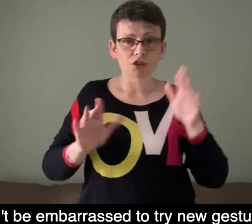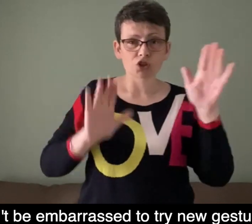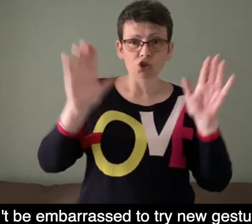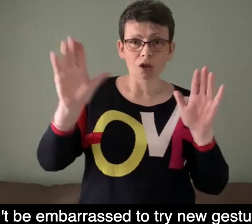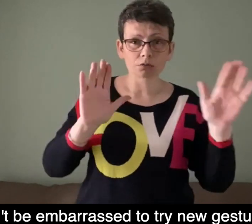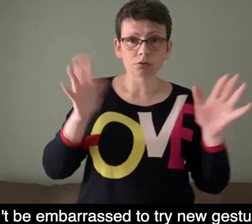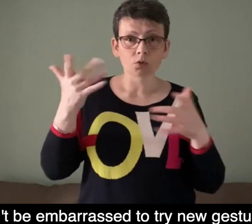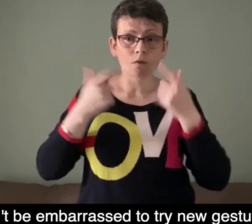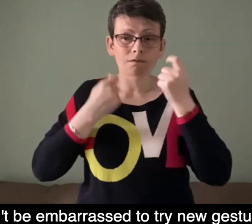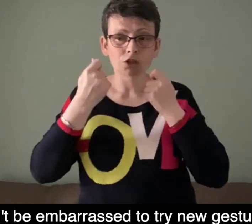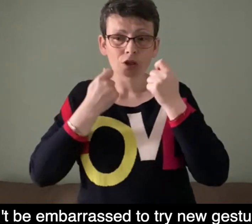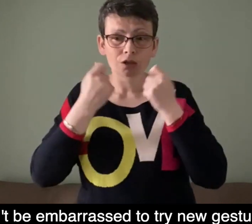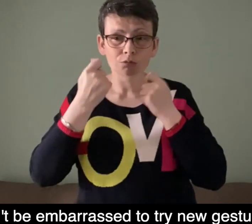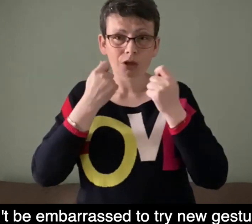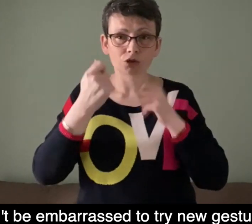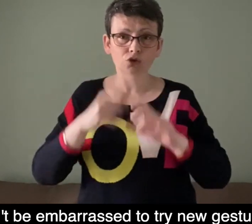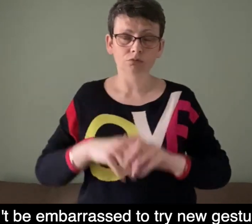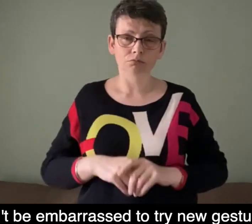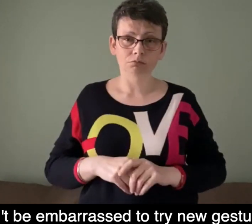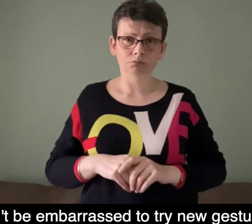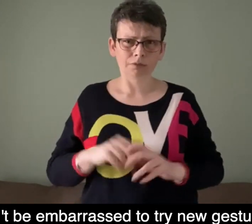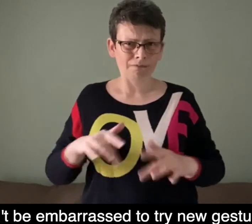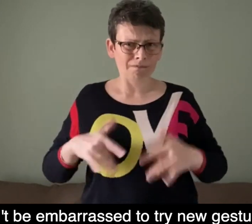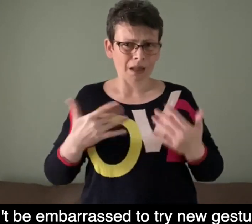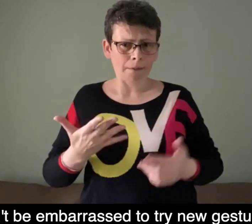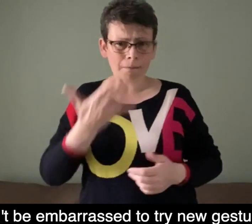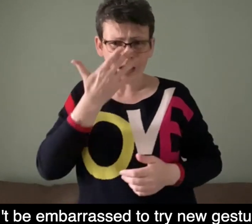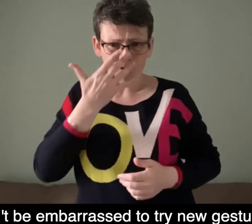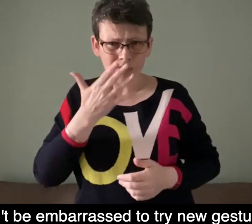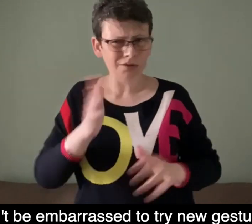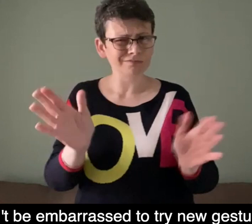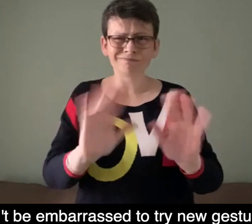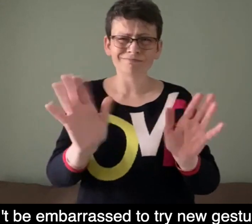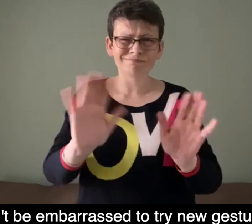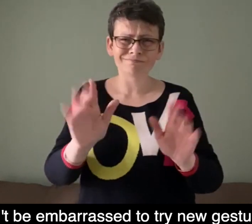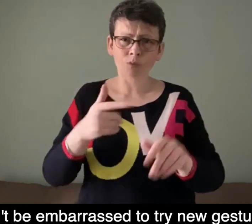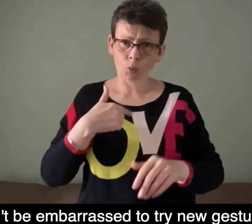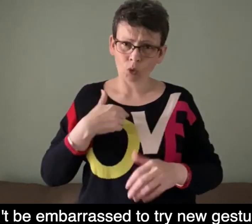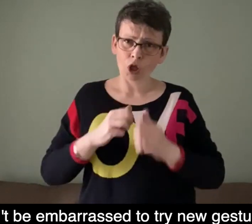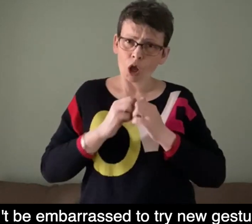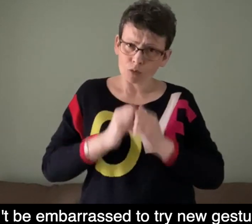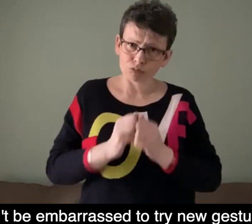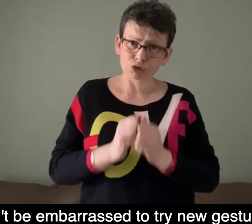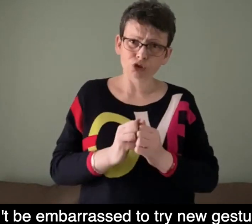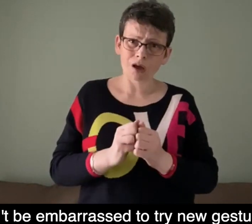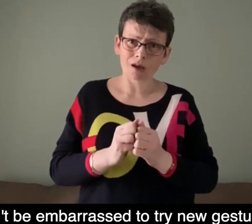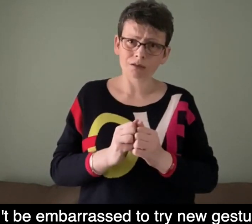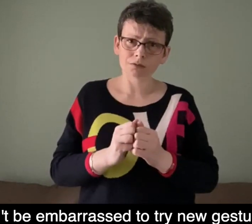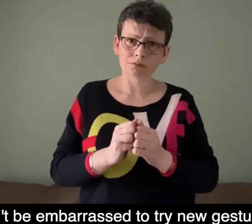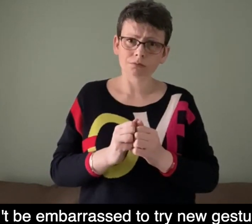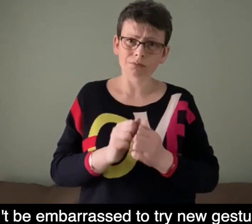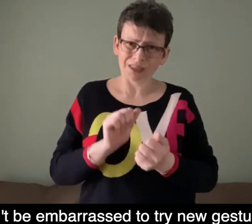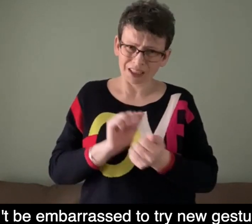Don't be embarrassed to try new gestures or facial expressions. We appreciate you trying.